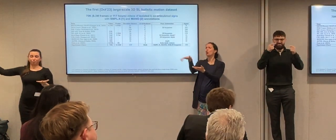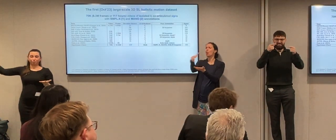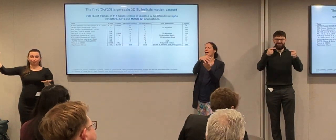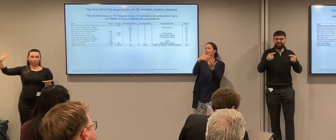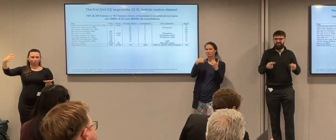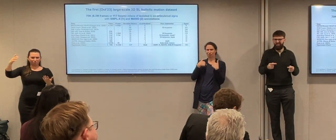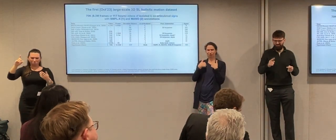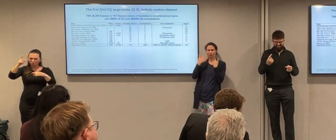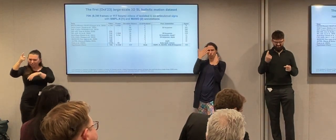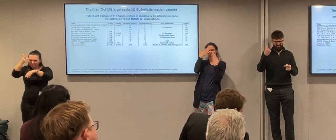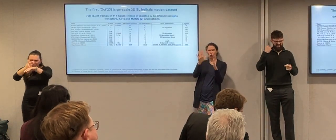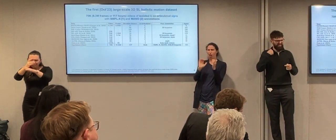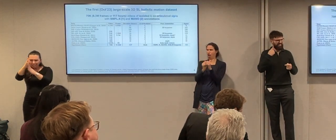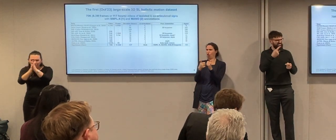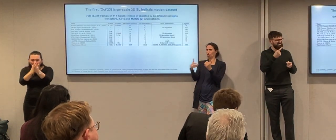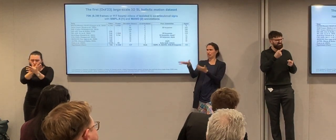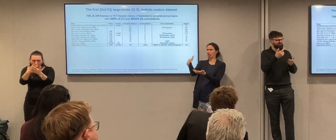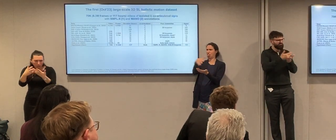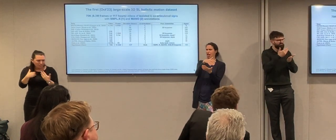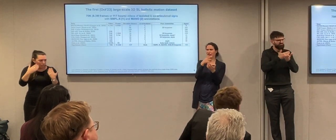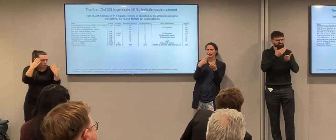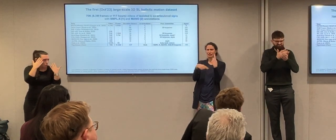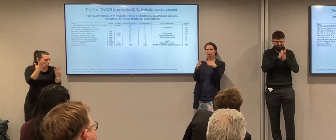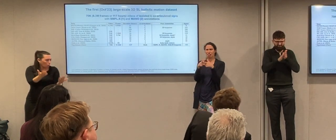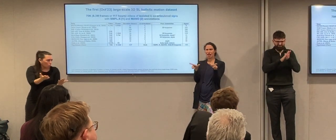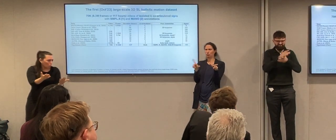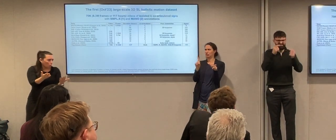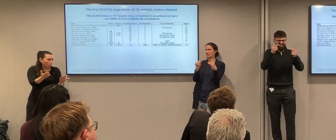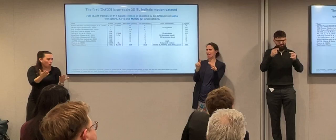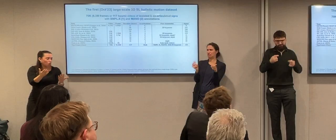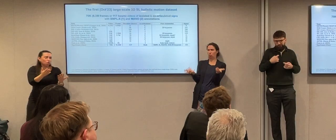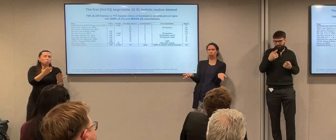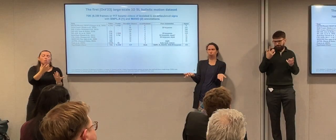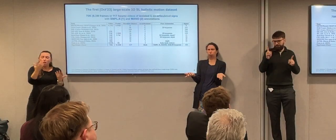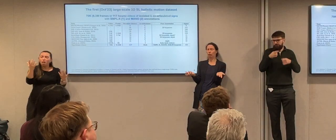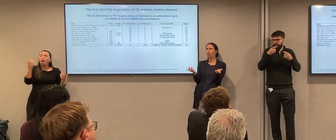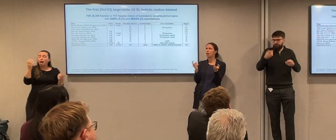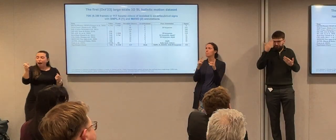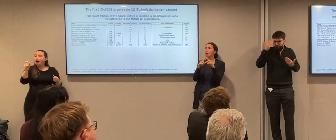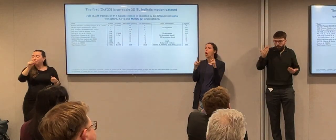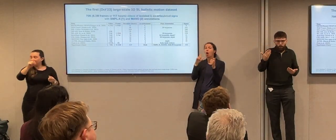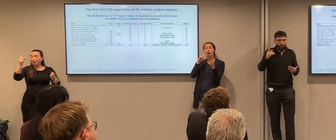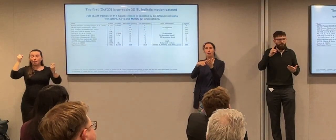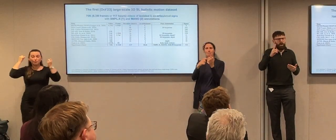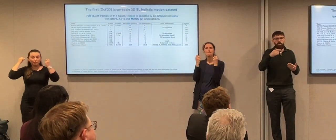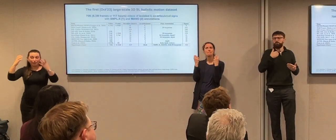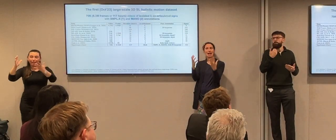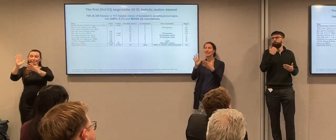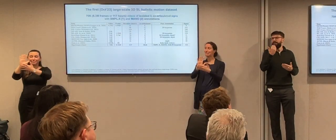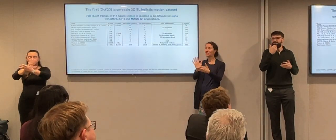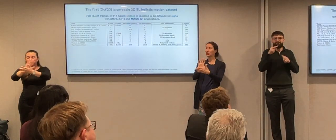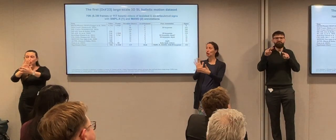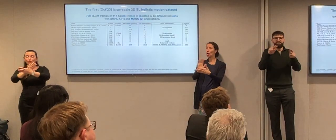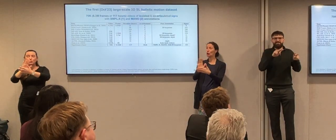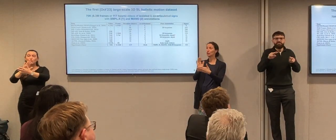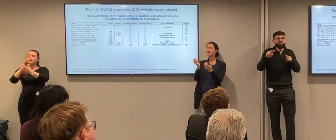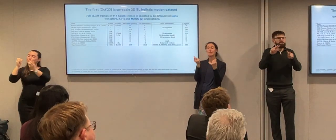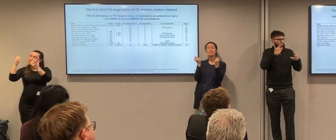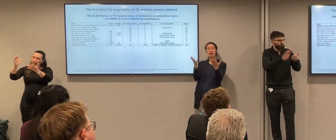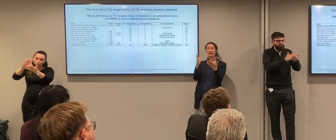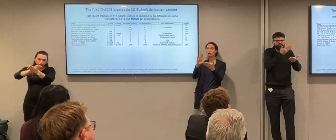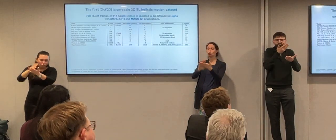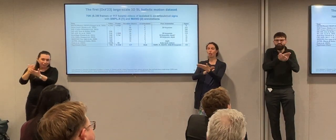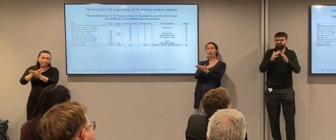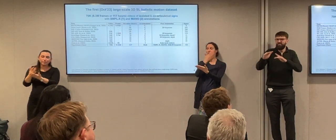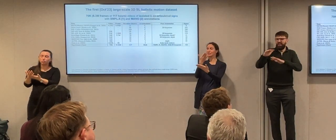sign language data, of course, but we were glad to see that there were so many videos and so many